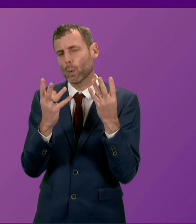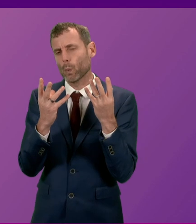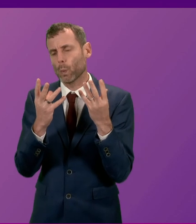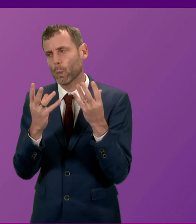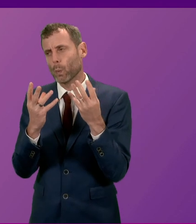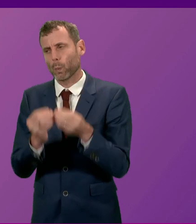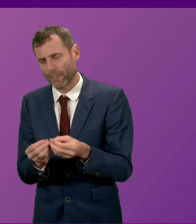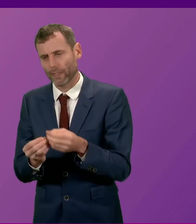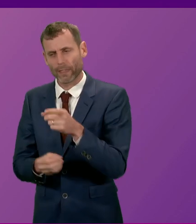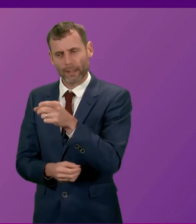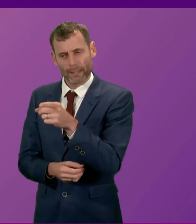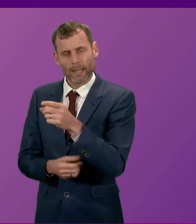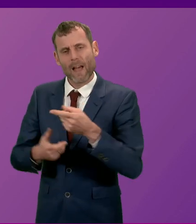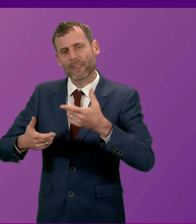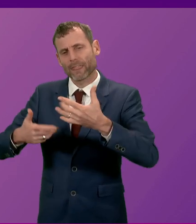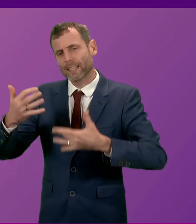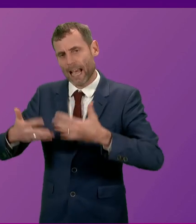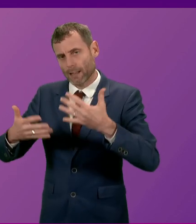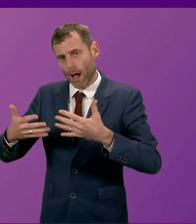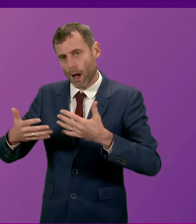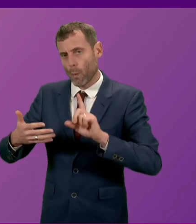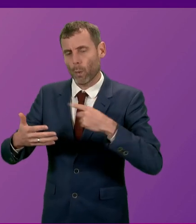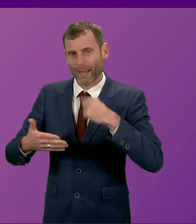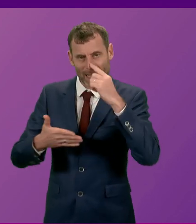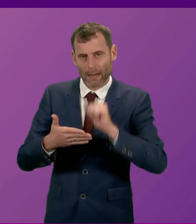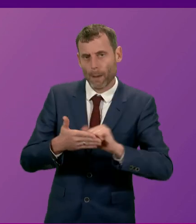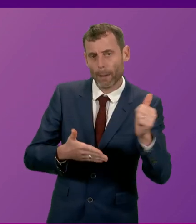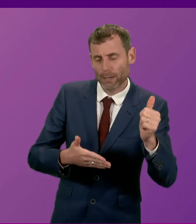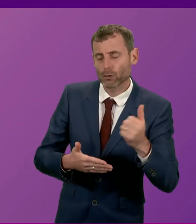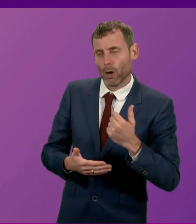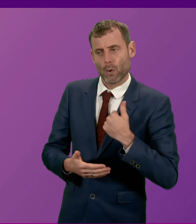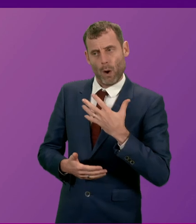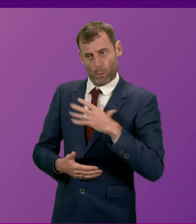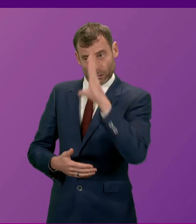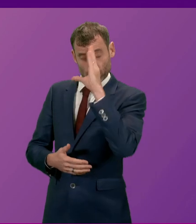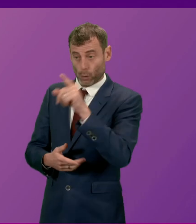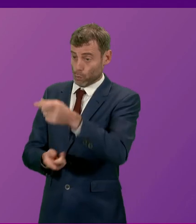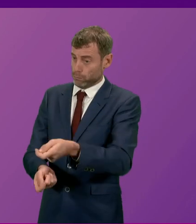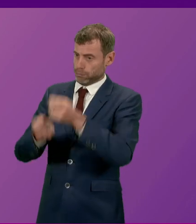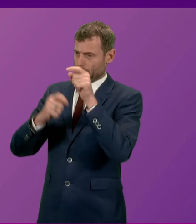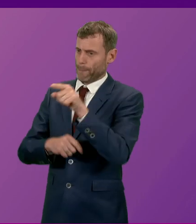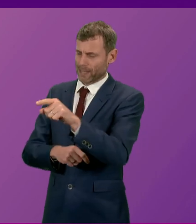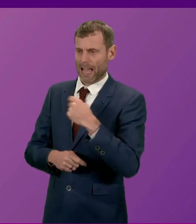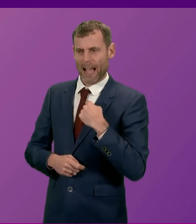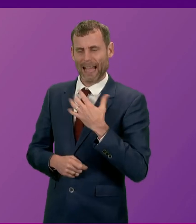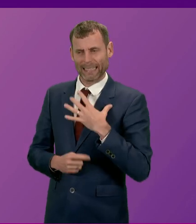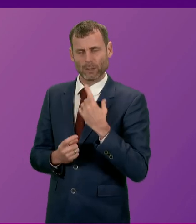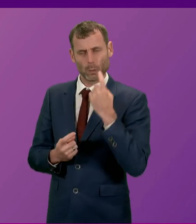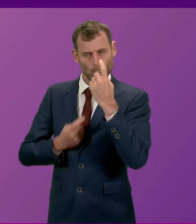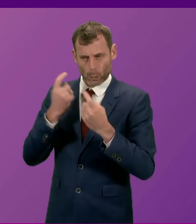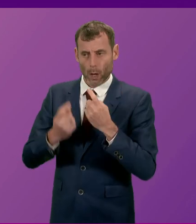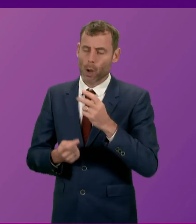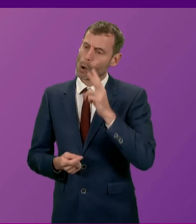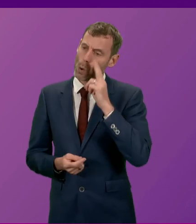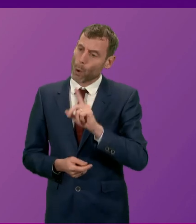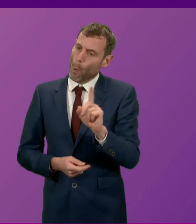issues have been looked at about the quality of the data that we could publish. So if I could say to Carla Mockin today, I'll take that issue away and determine what information can